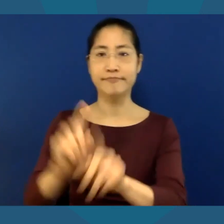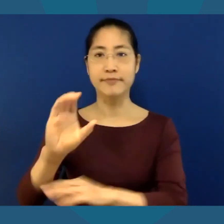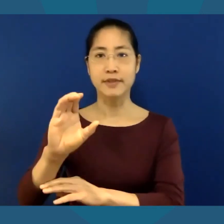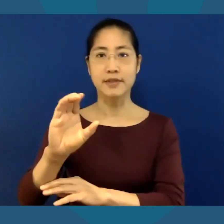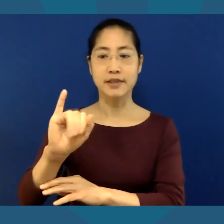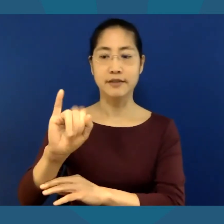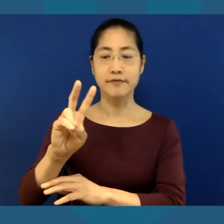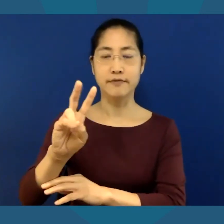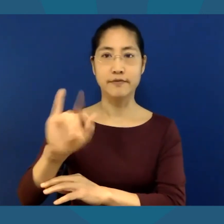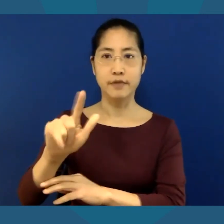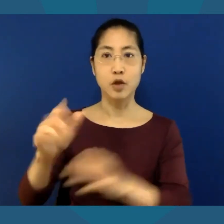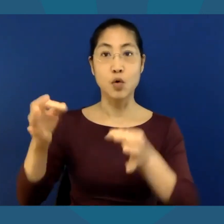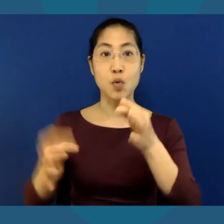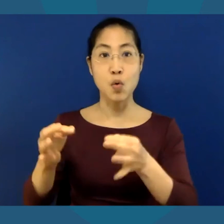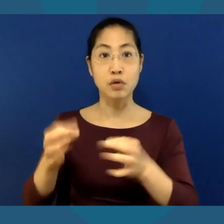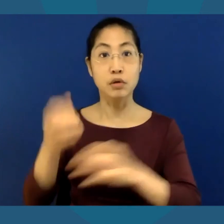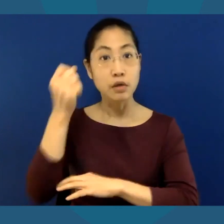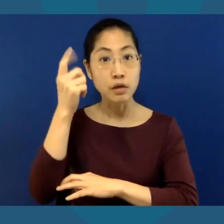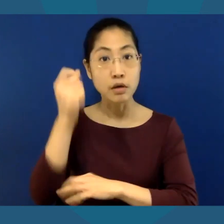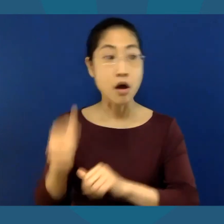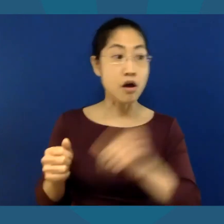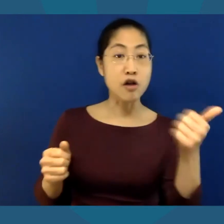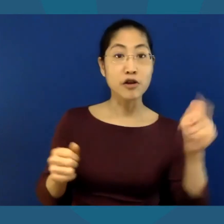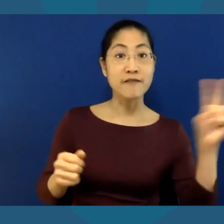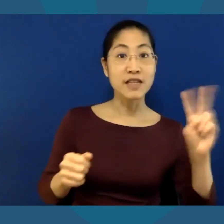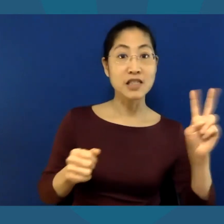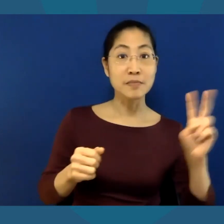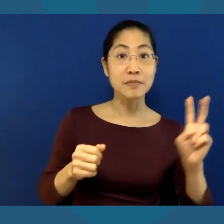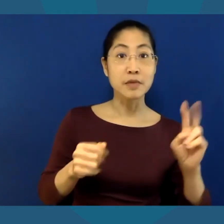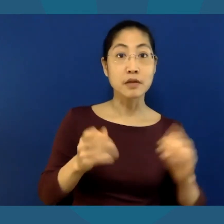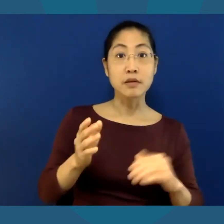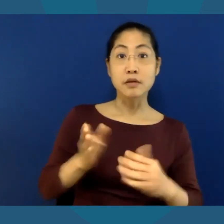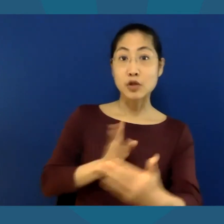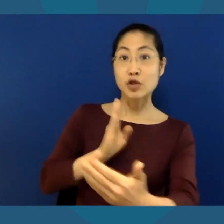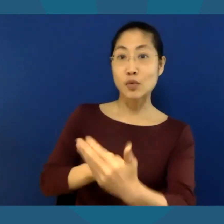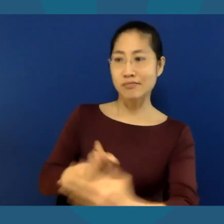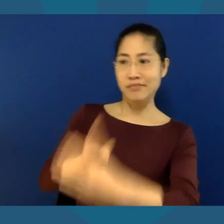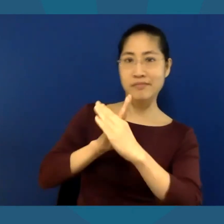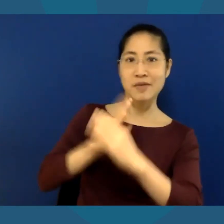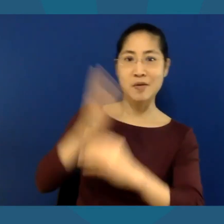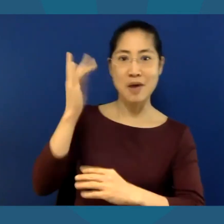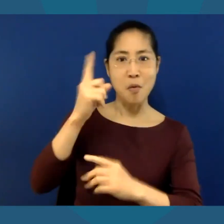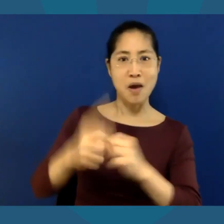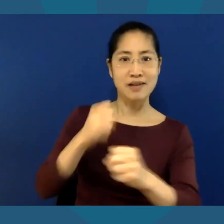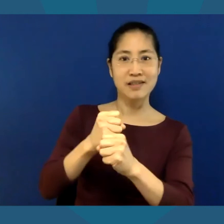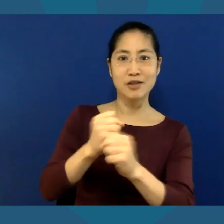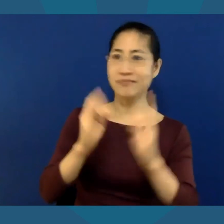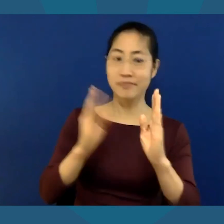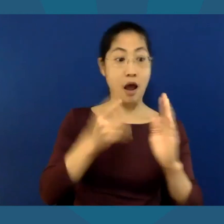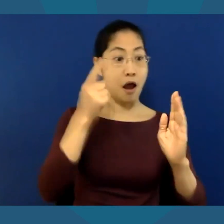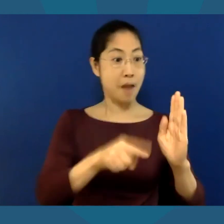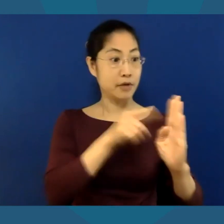time-barred and past the statute of limitation dates a 1-year window.